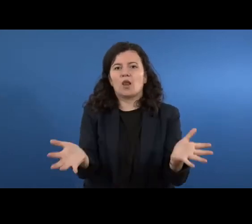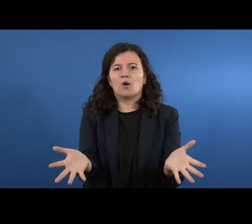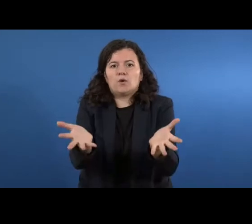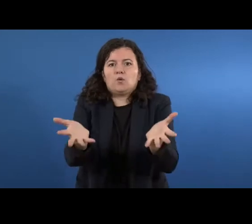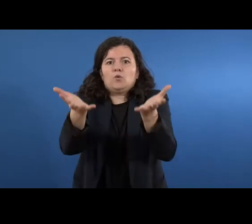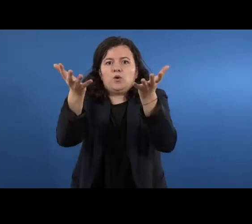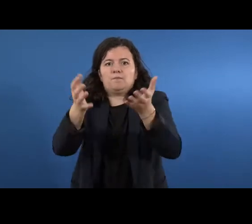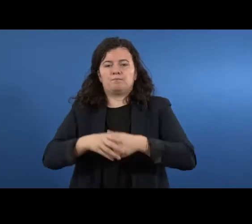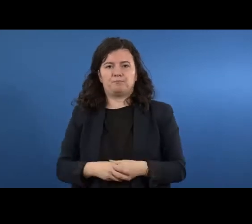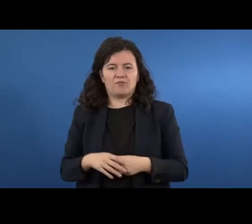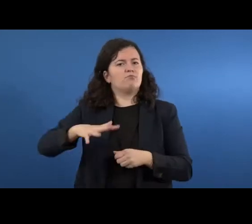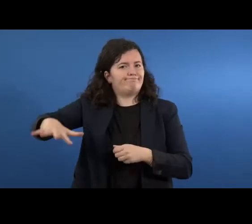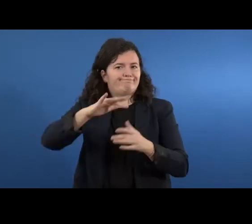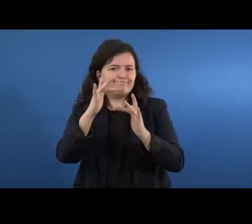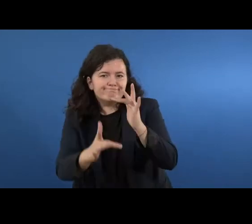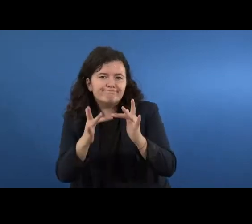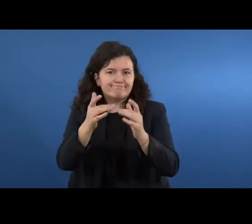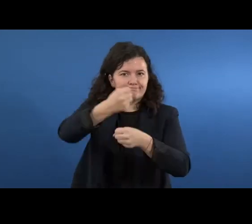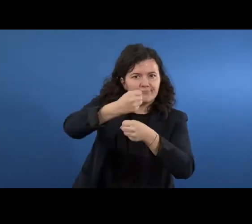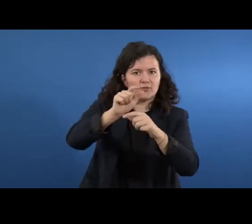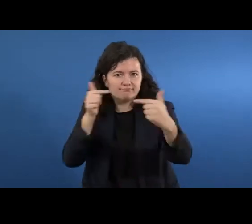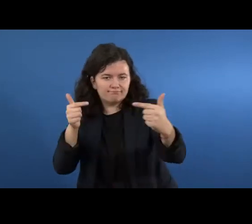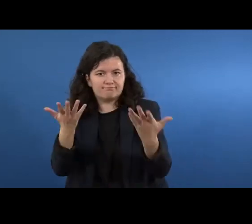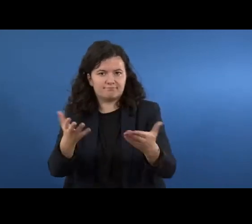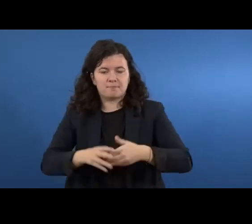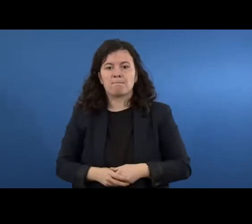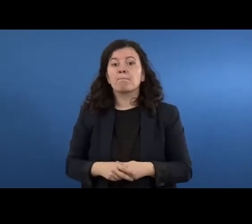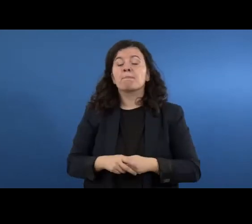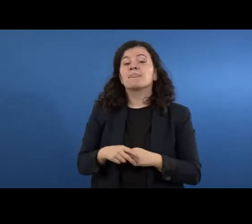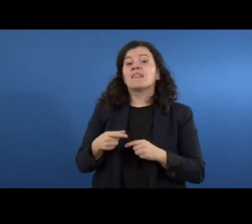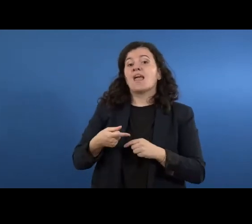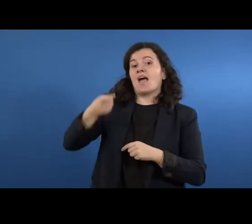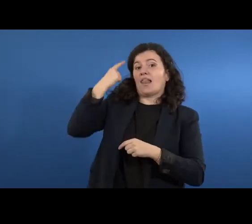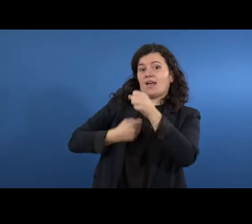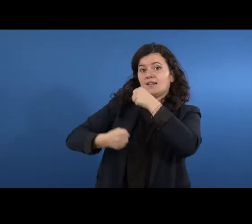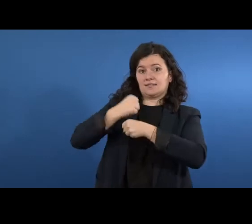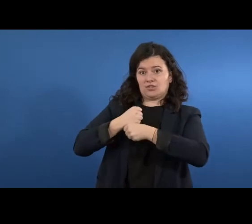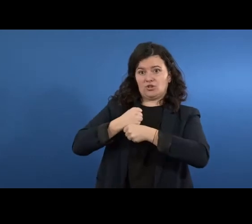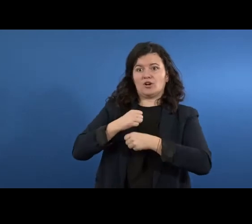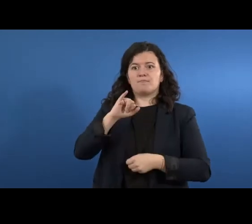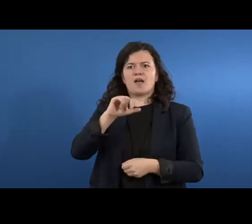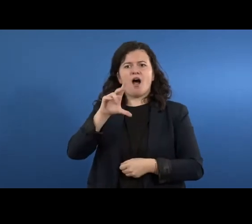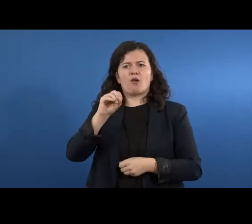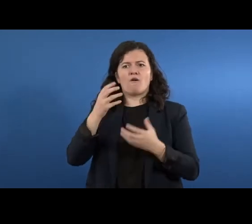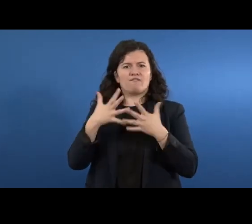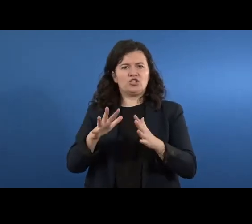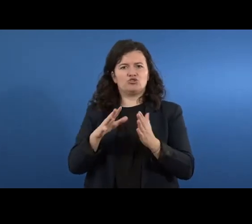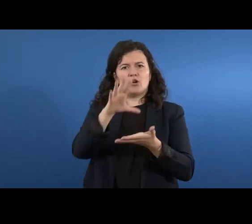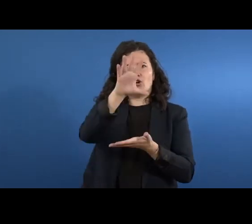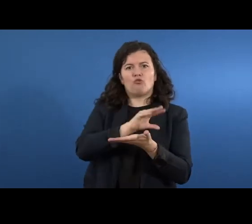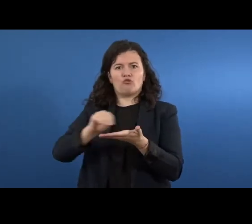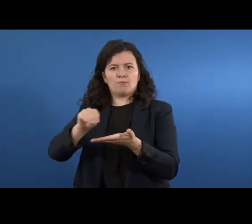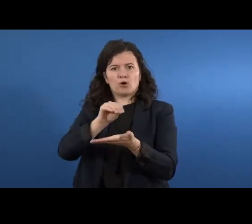maybe tell you about as well is that last year, the ILO also produced a report that was out